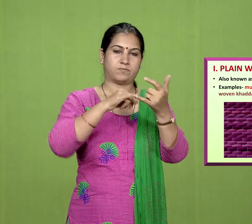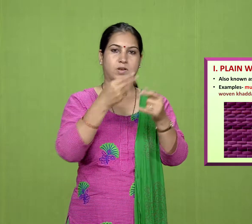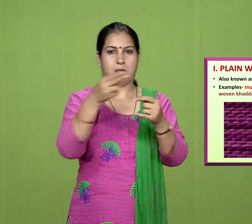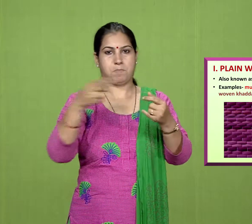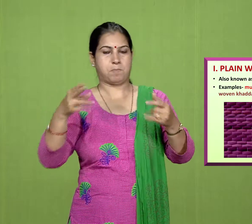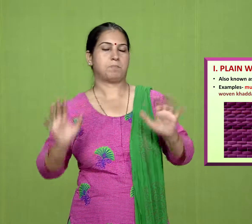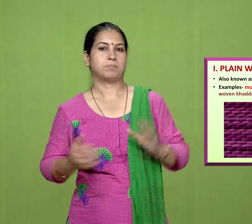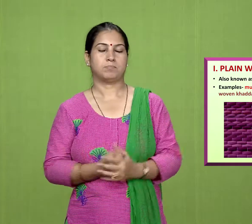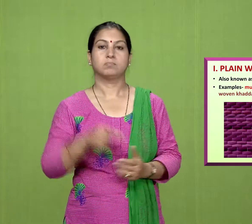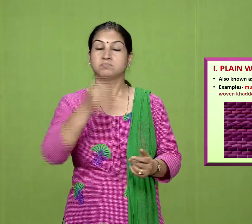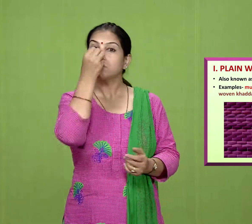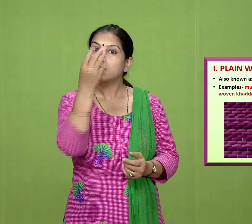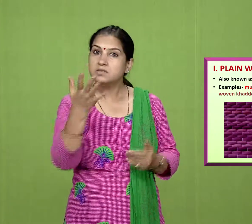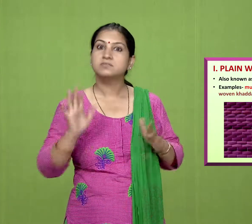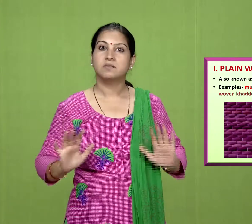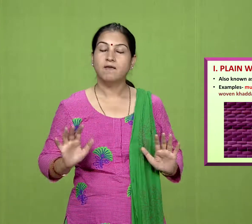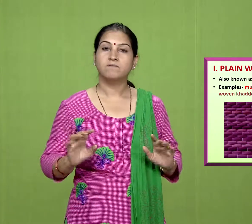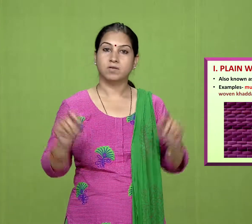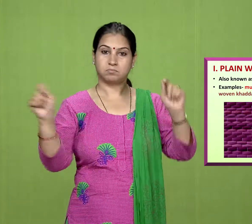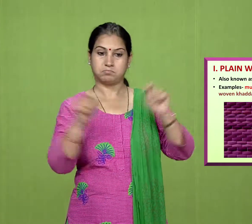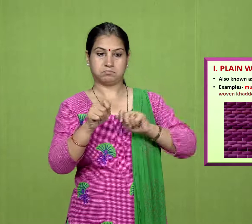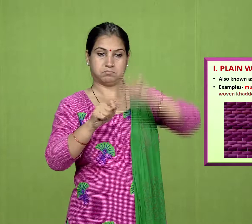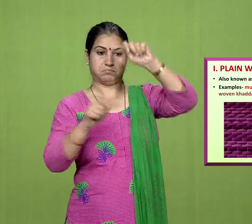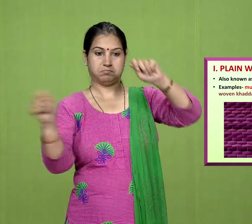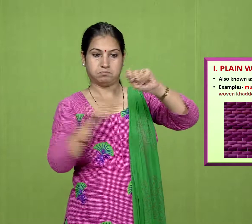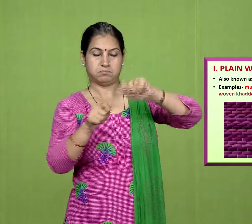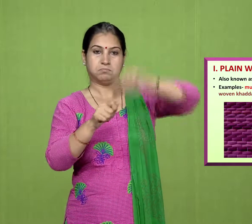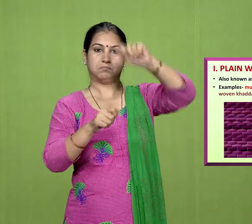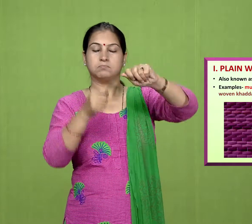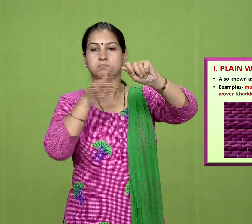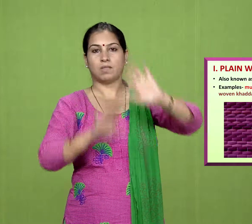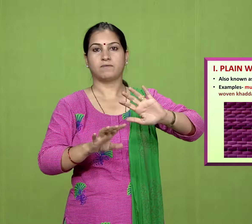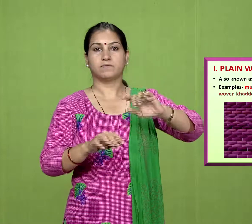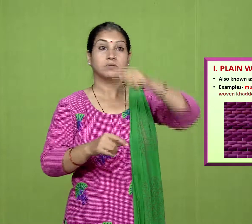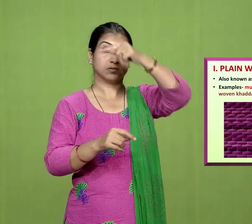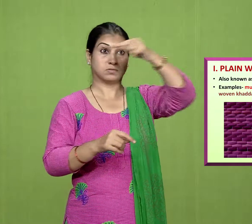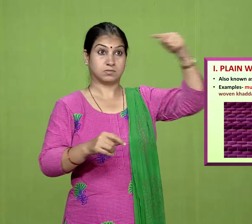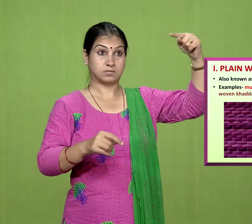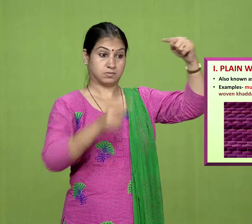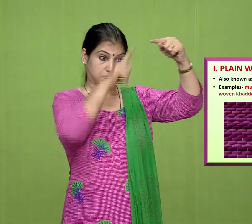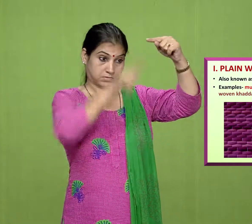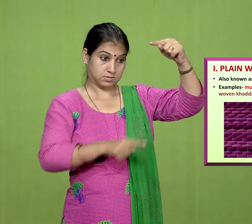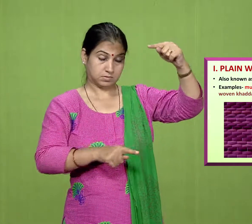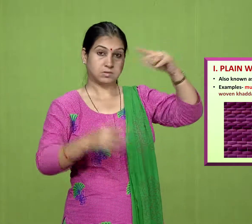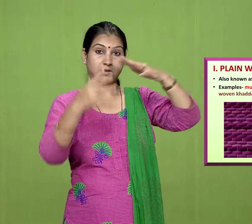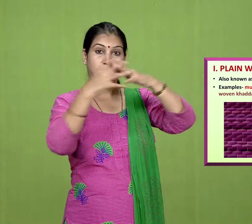It is the easiest to weave, where one weft yarn alternatively moves over